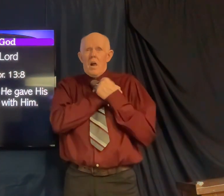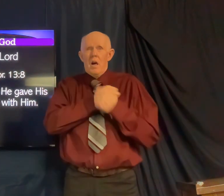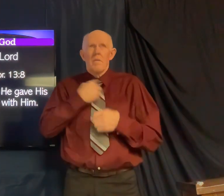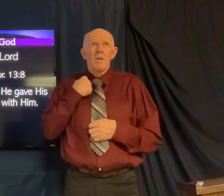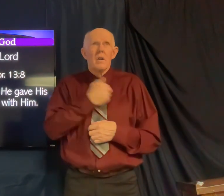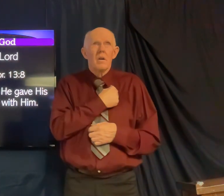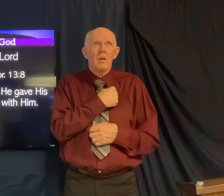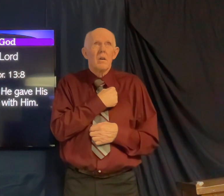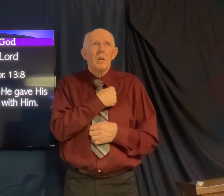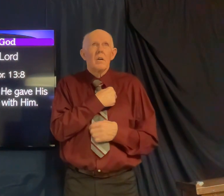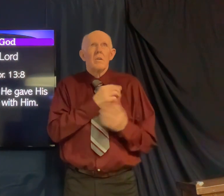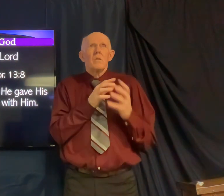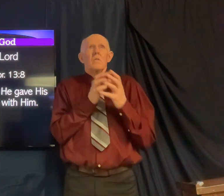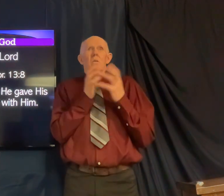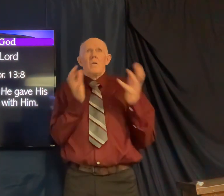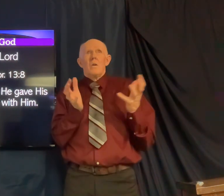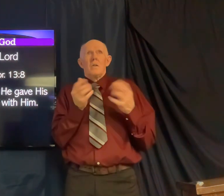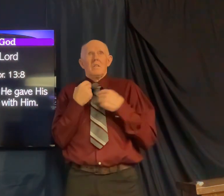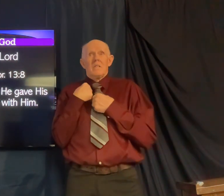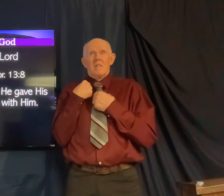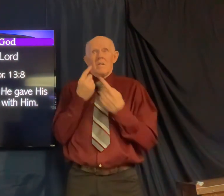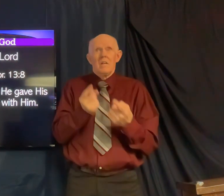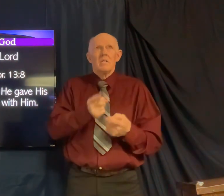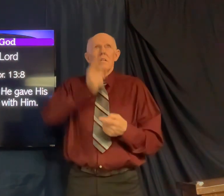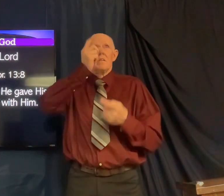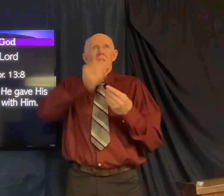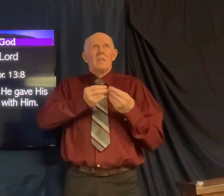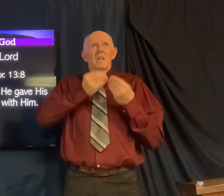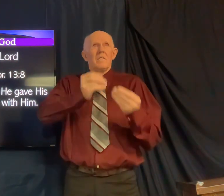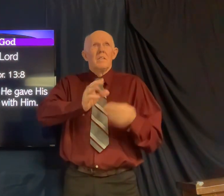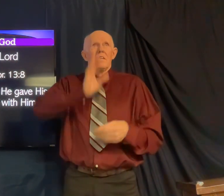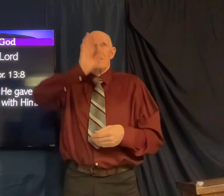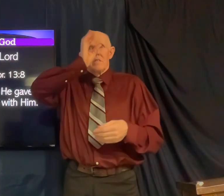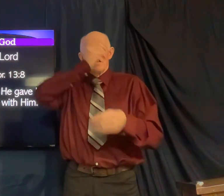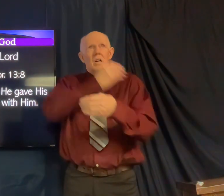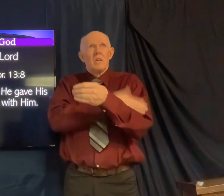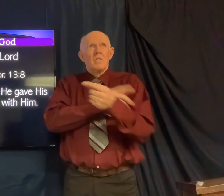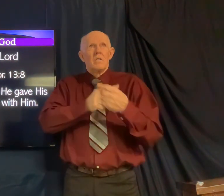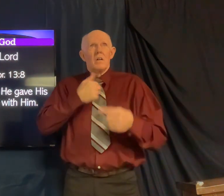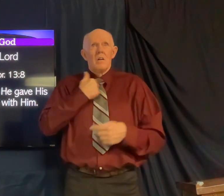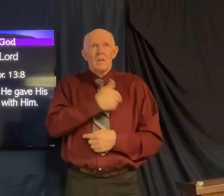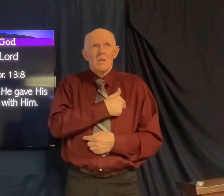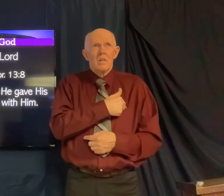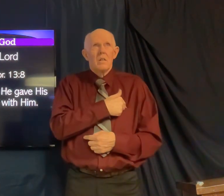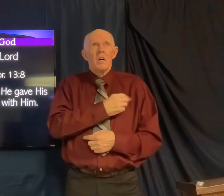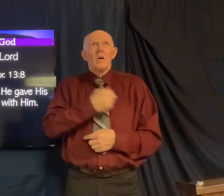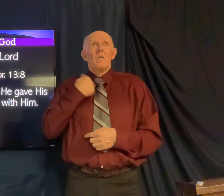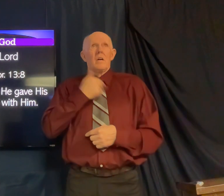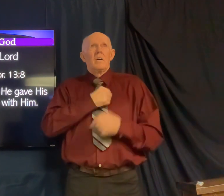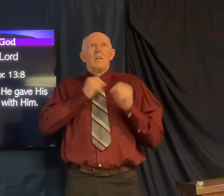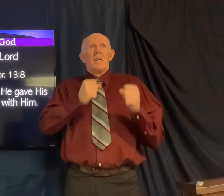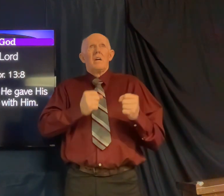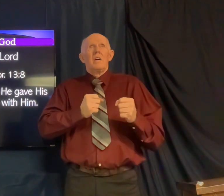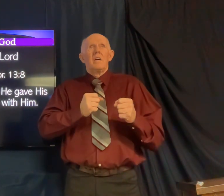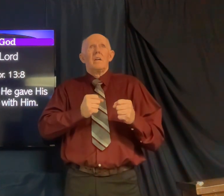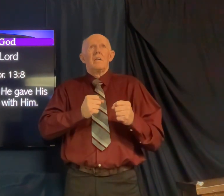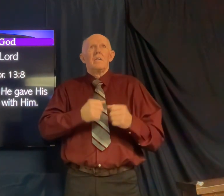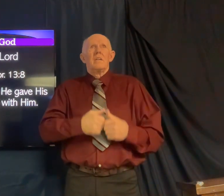So God loves us so much, since He gave His Son to us so that we